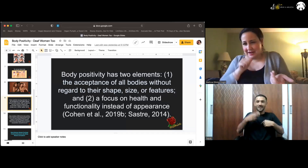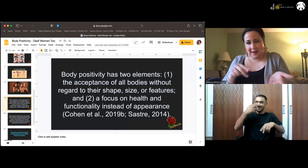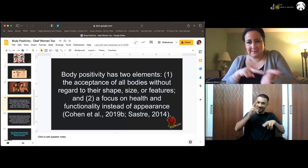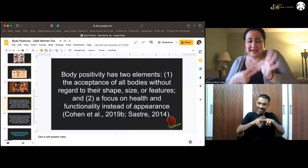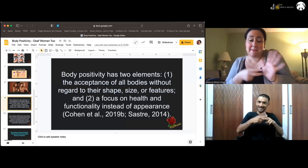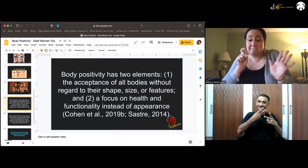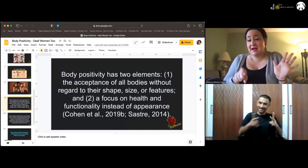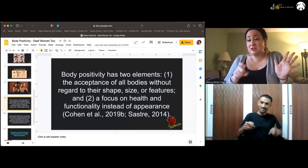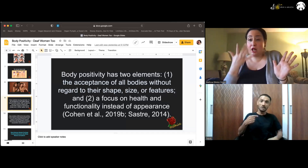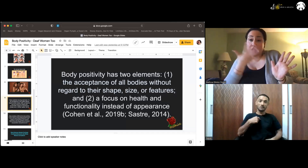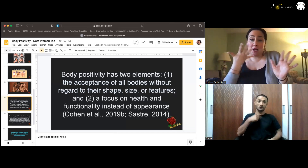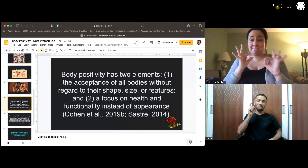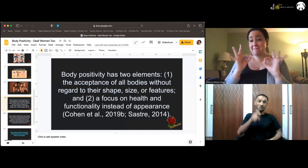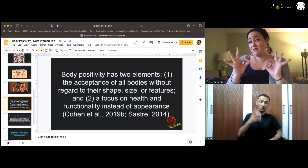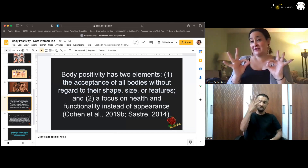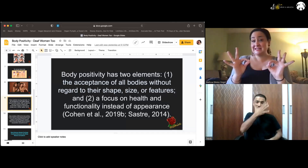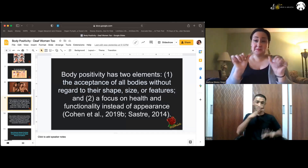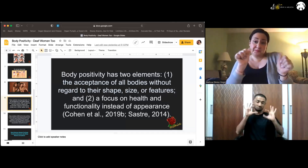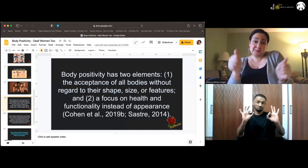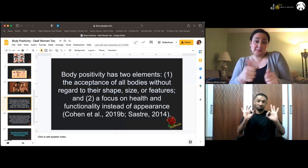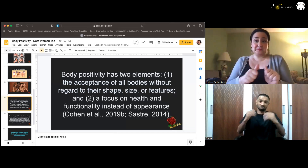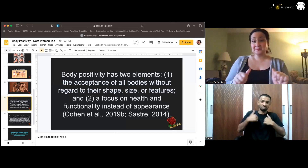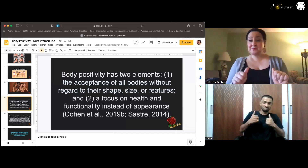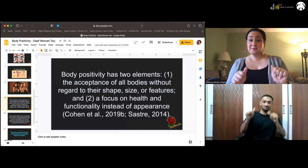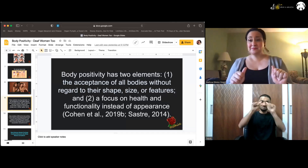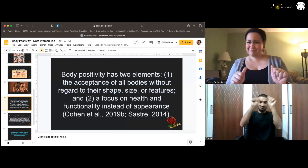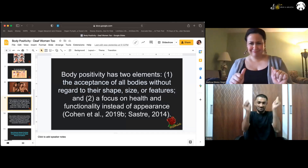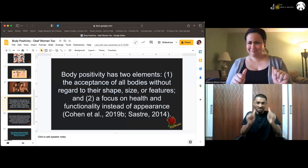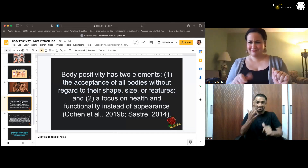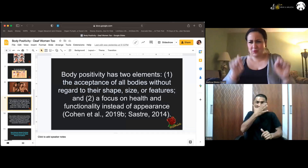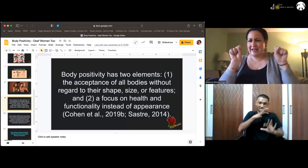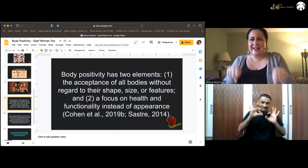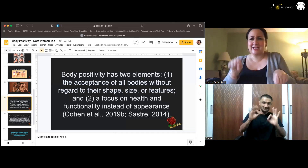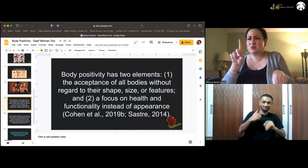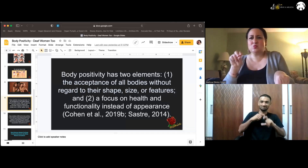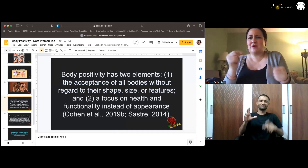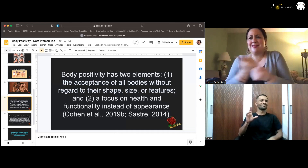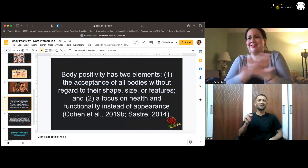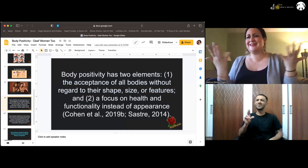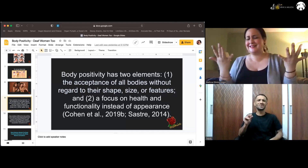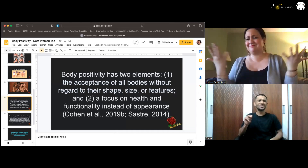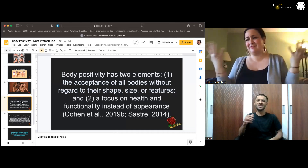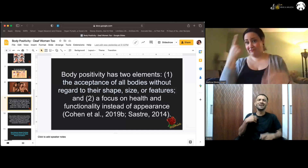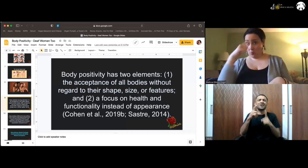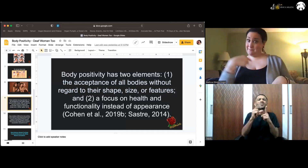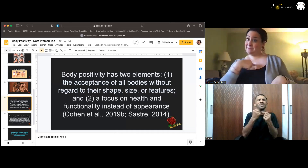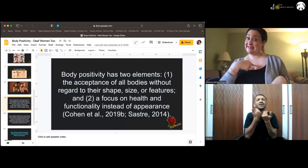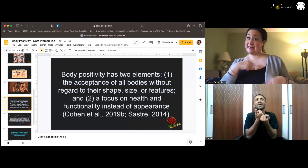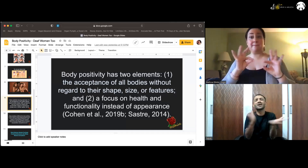So this is really fun for me when I look for my beauty, and I look that the